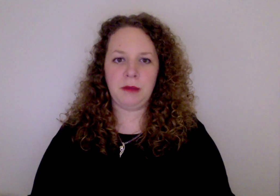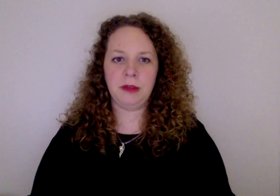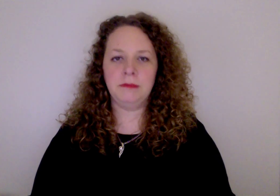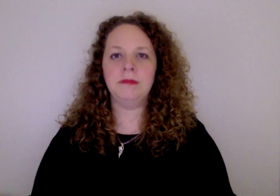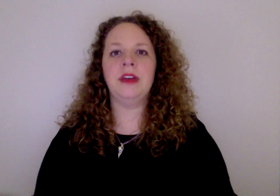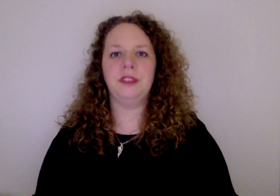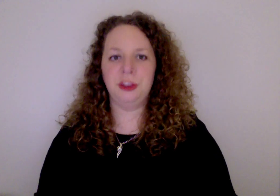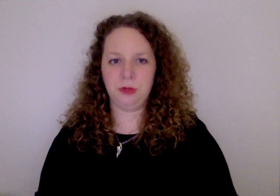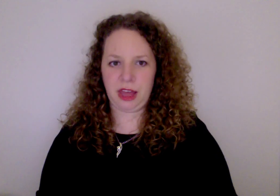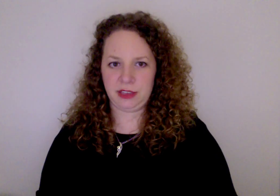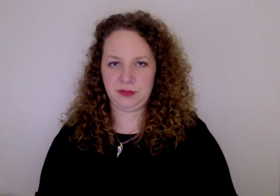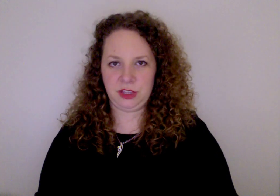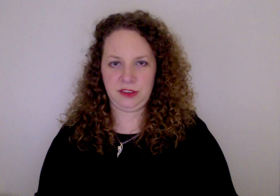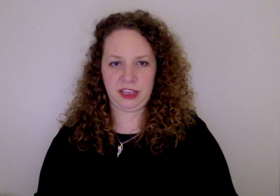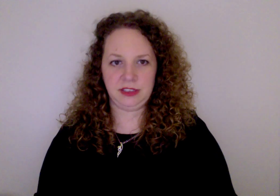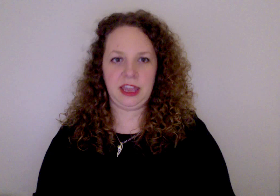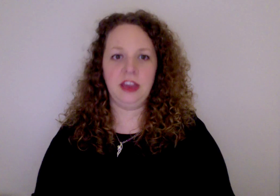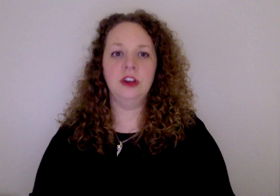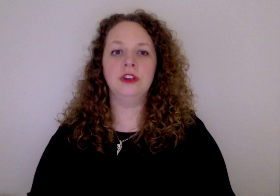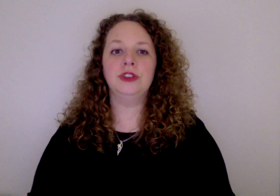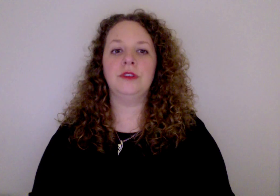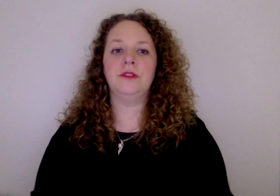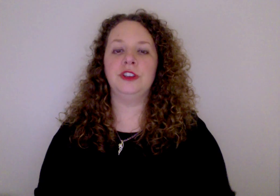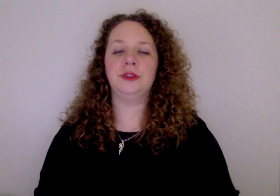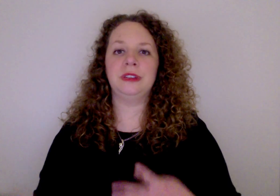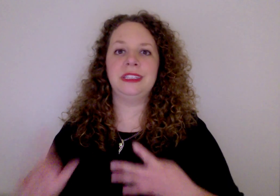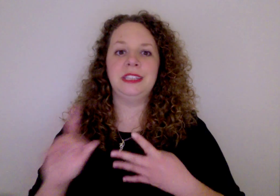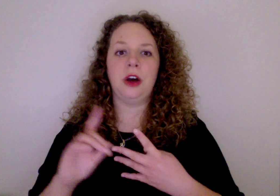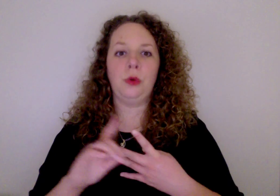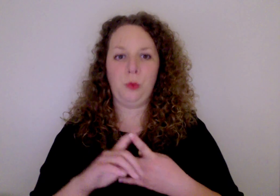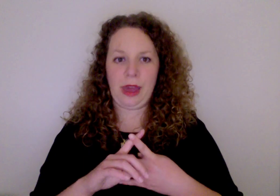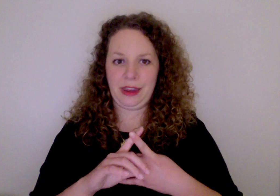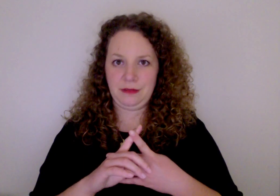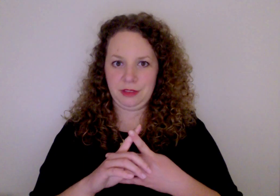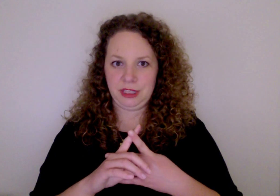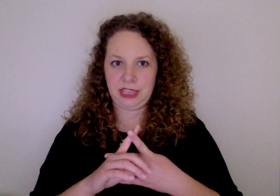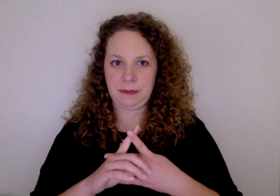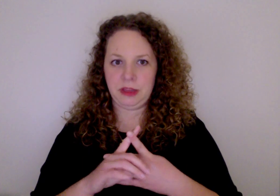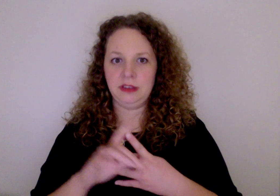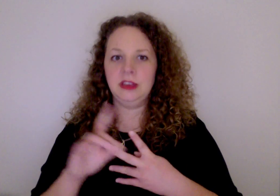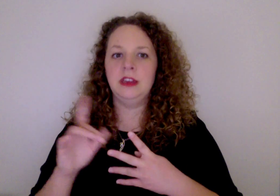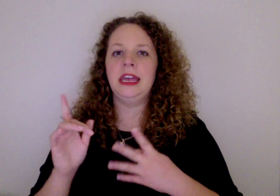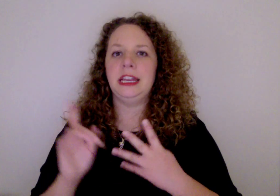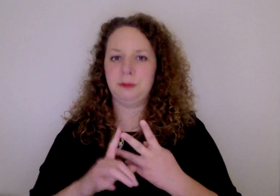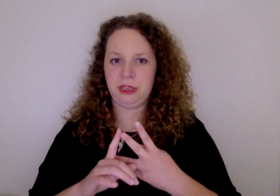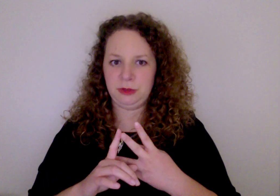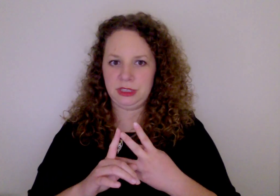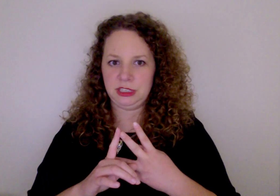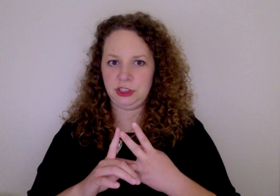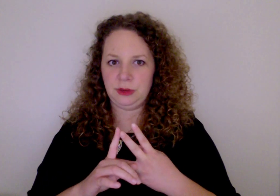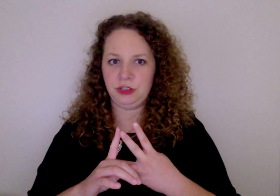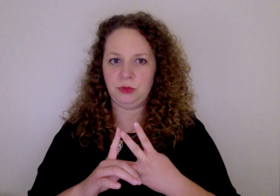problem and then you will ask for the advice, okay? So first you're going to tell when this happened, explain what the situation